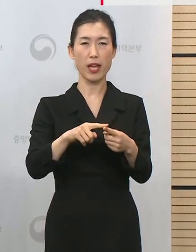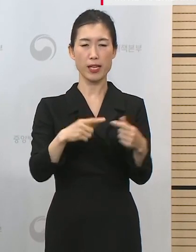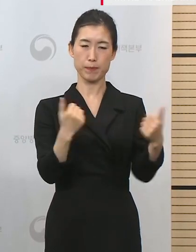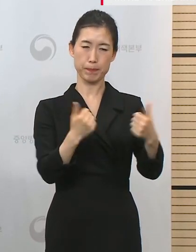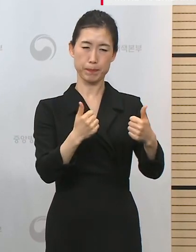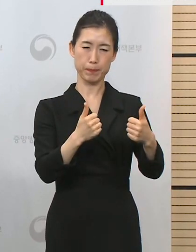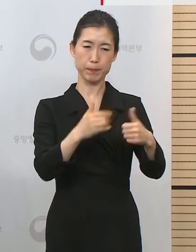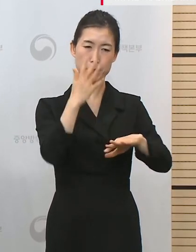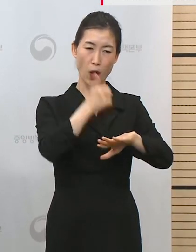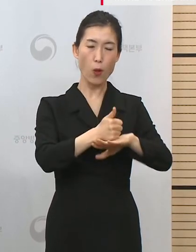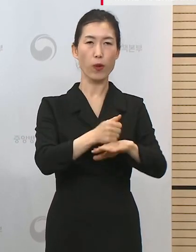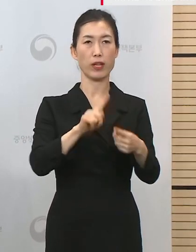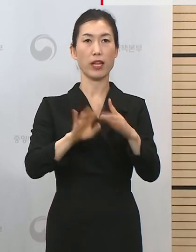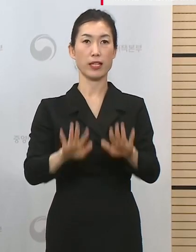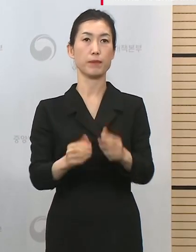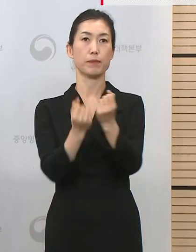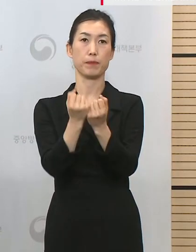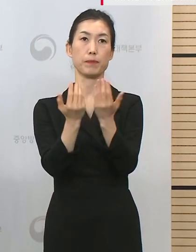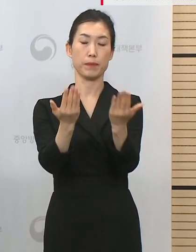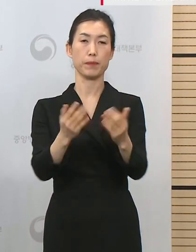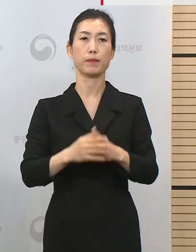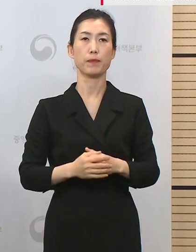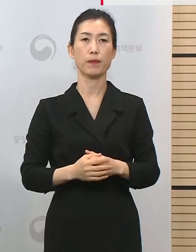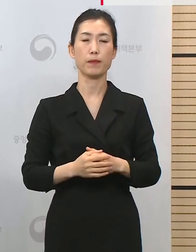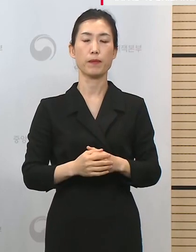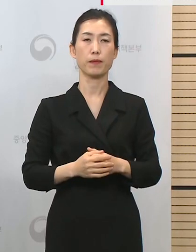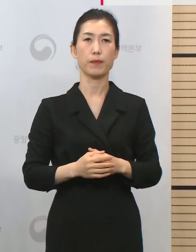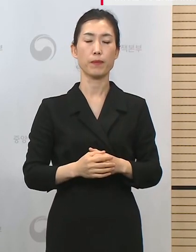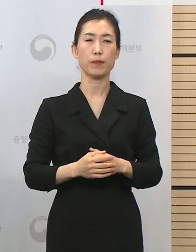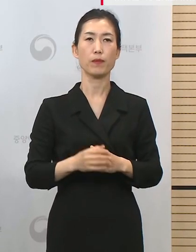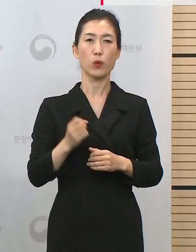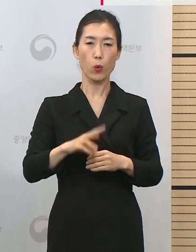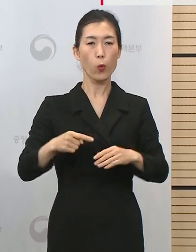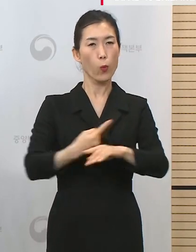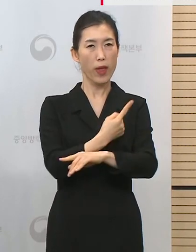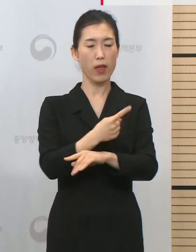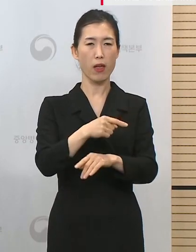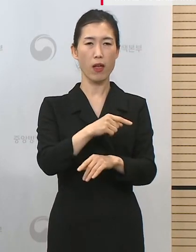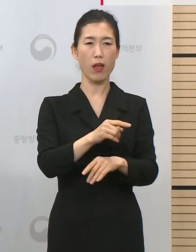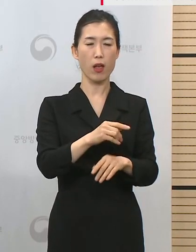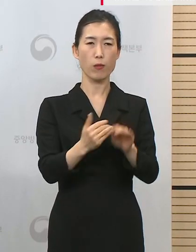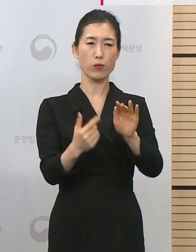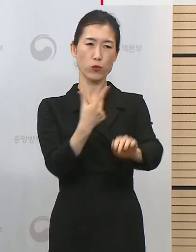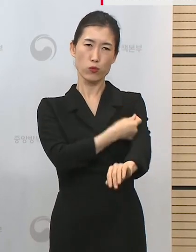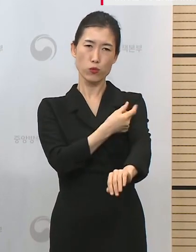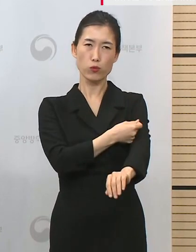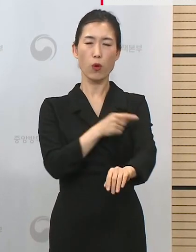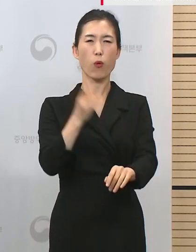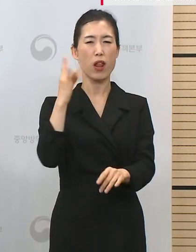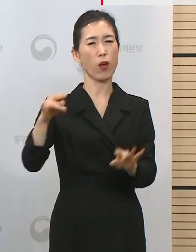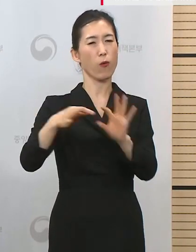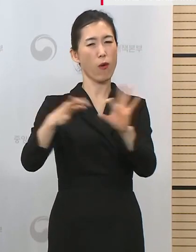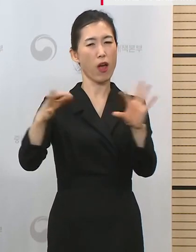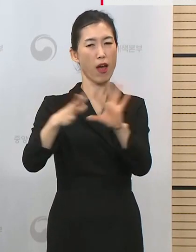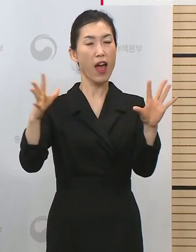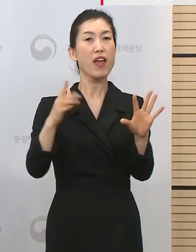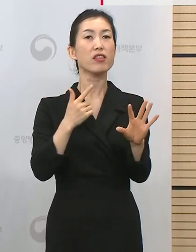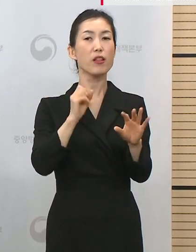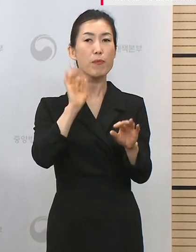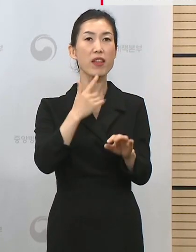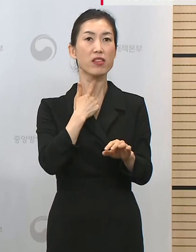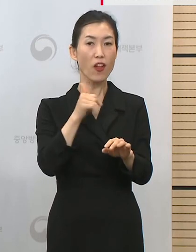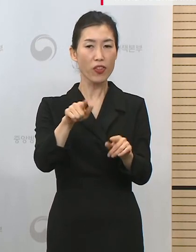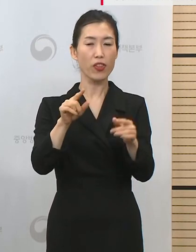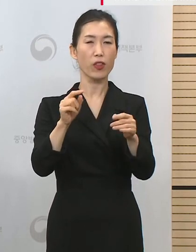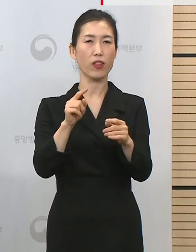some 50 suspected cases of severe symptoms. We will also reveal some details, conclusions, and we will be